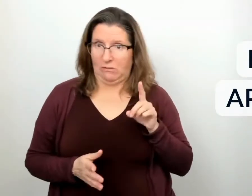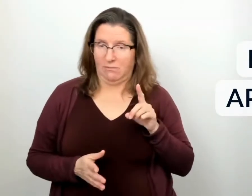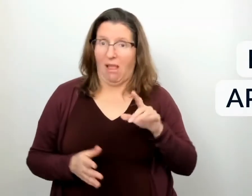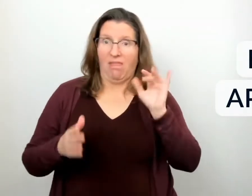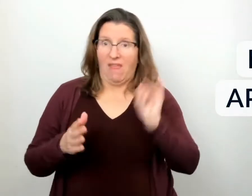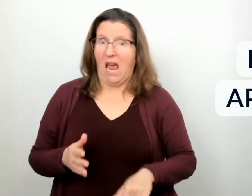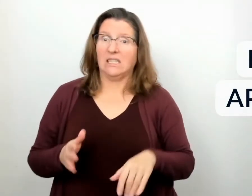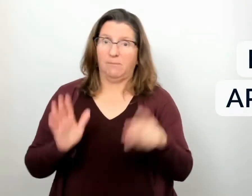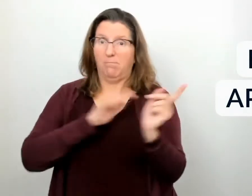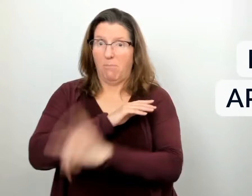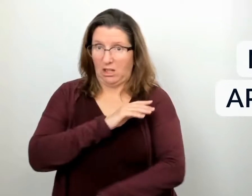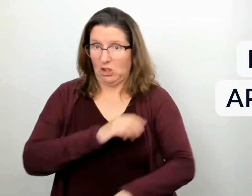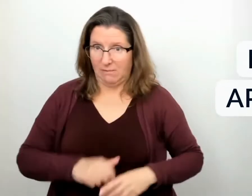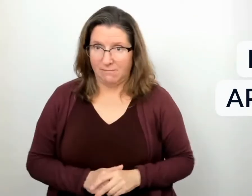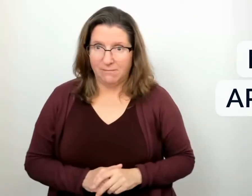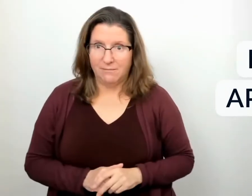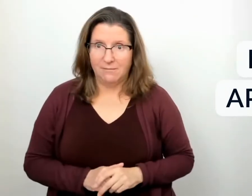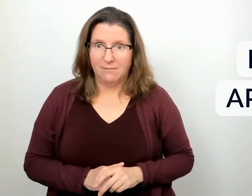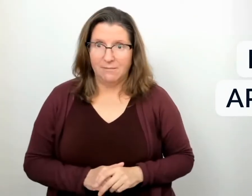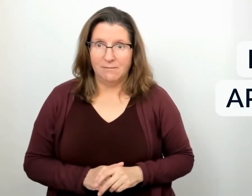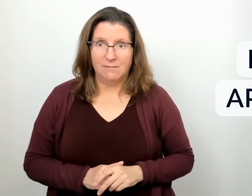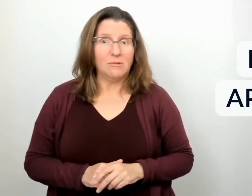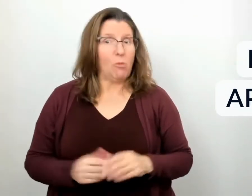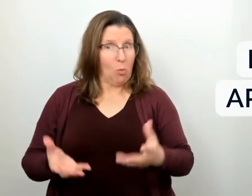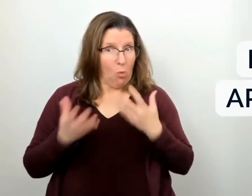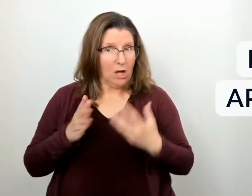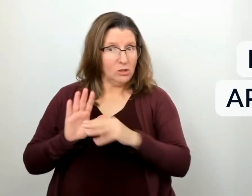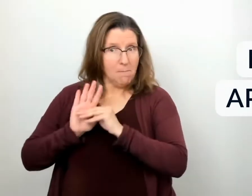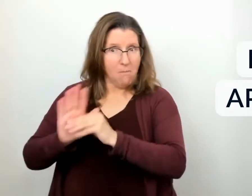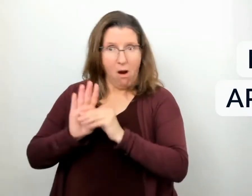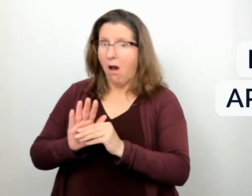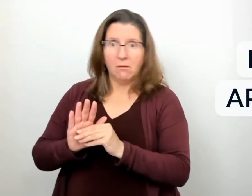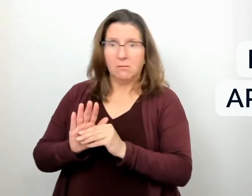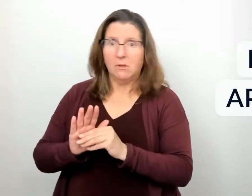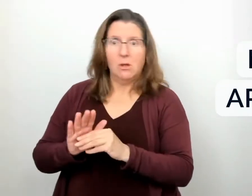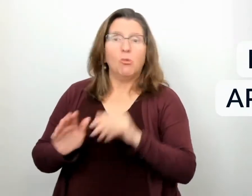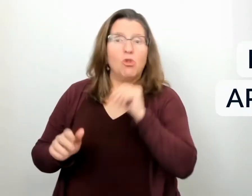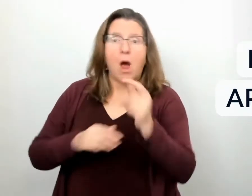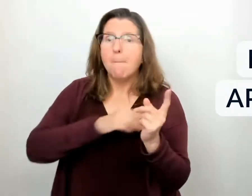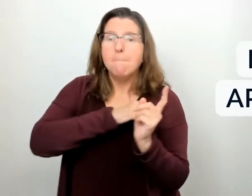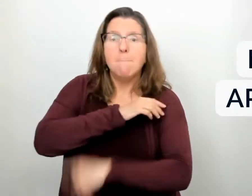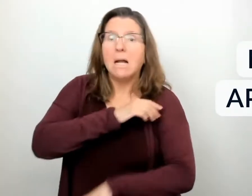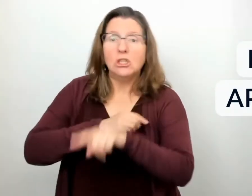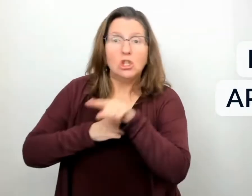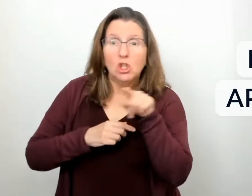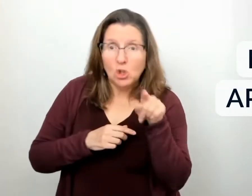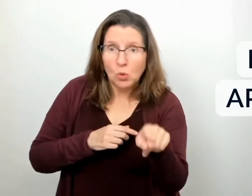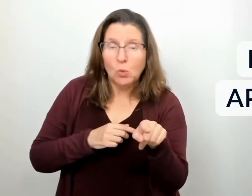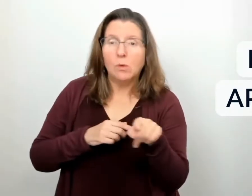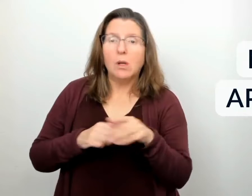inclusive education. Taking away marks sounds like a punishment. We want to model what we believe is the appropriate approach.